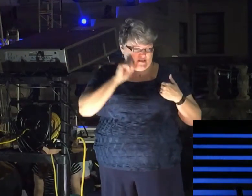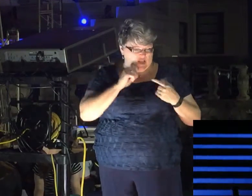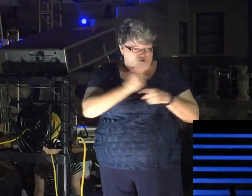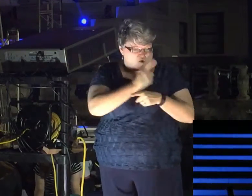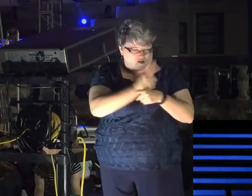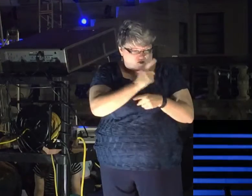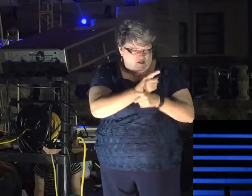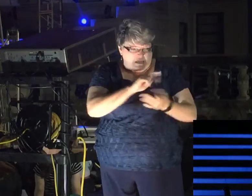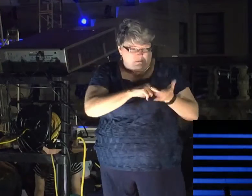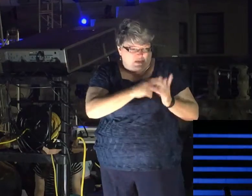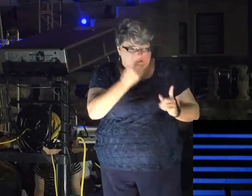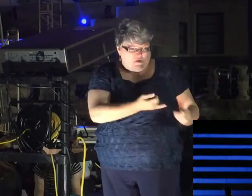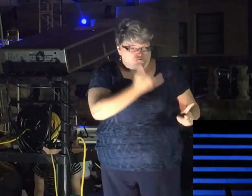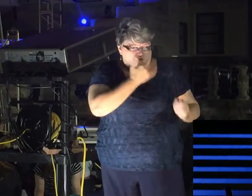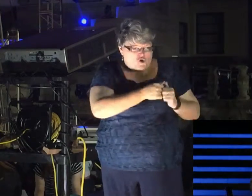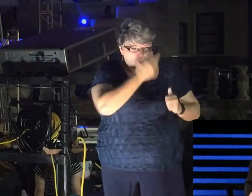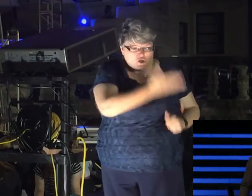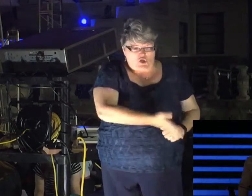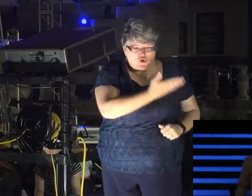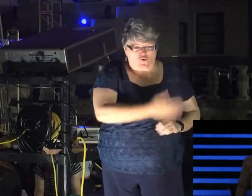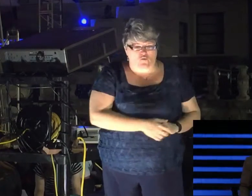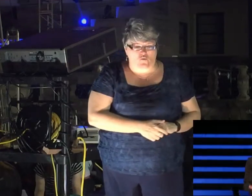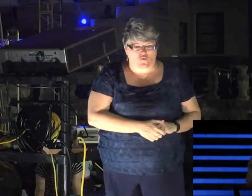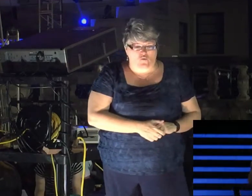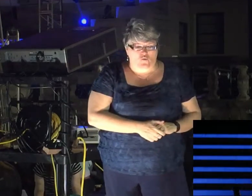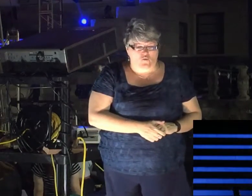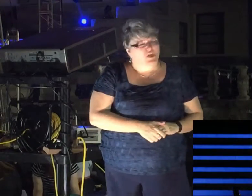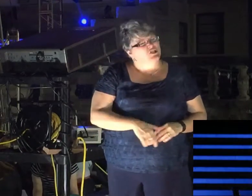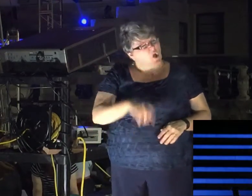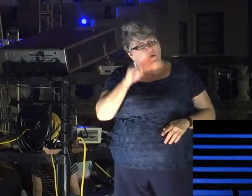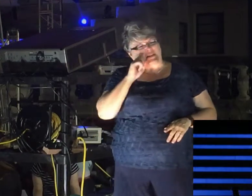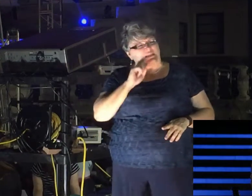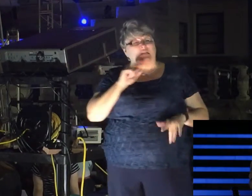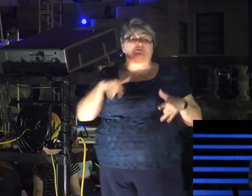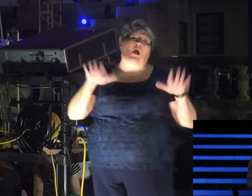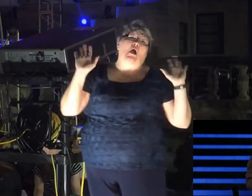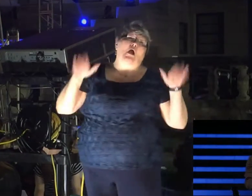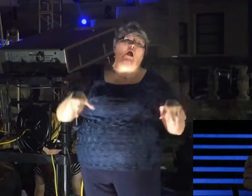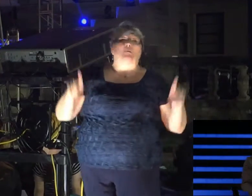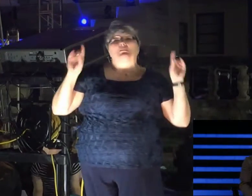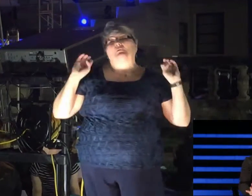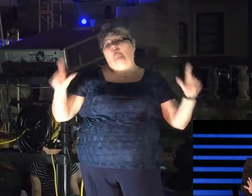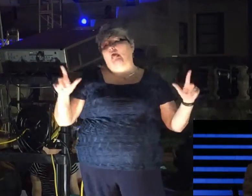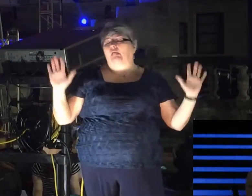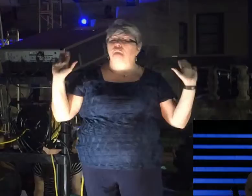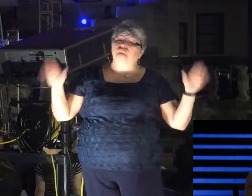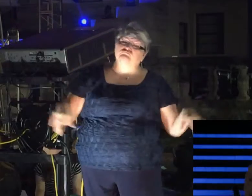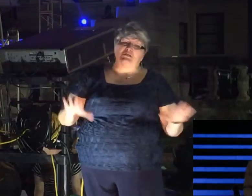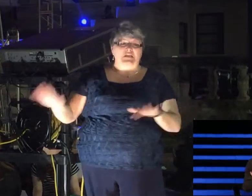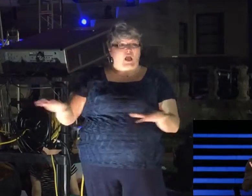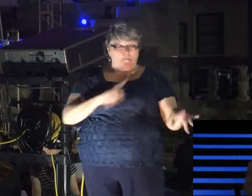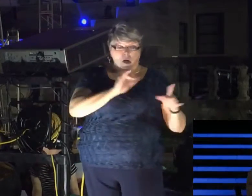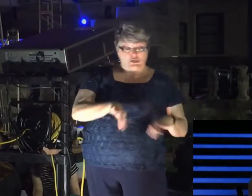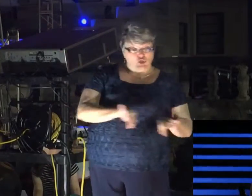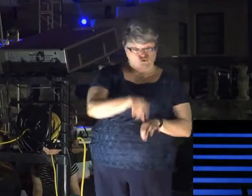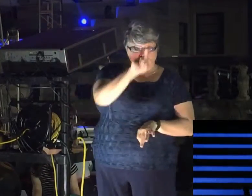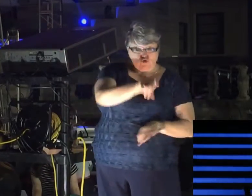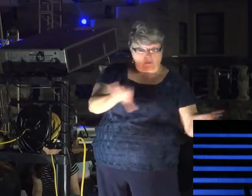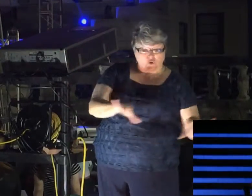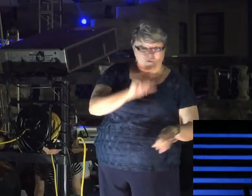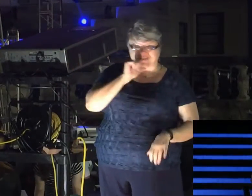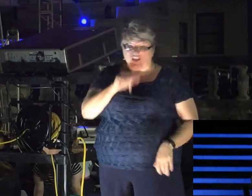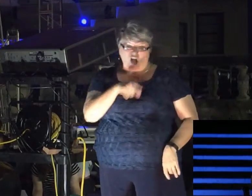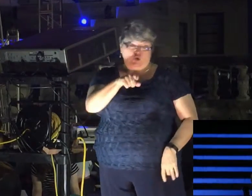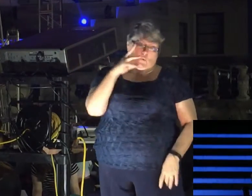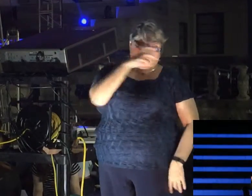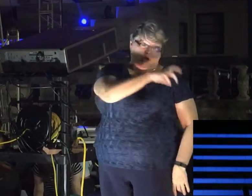to not be having sex regularly means there's something wrong with you. So sex is no big deal, it's casual, but it's essential,